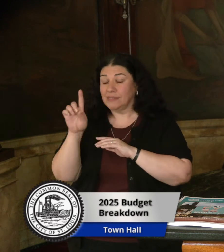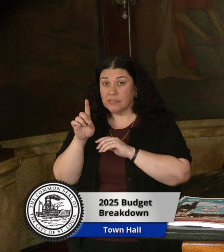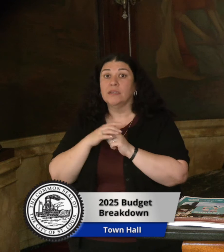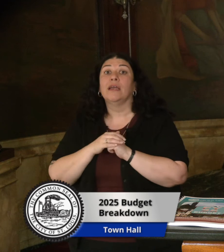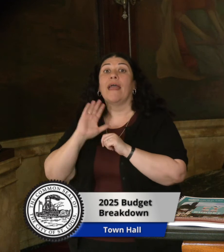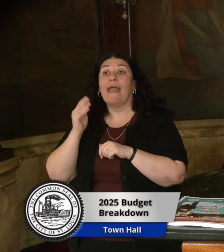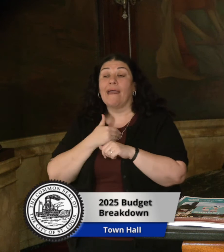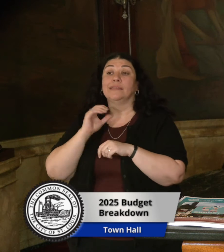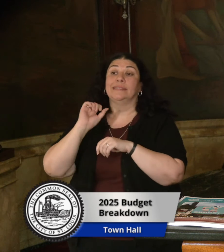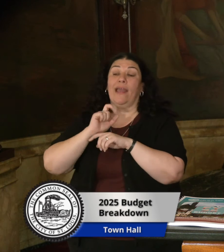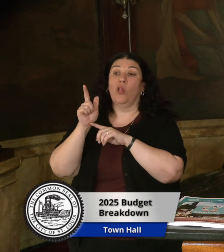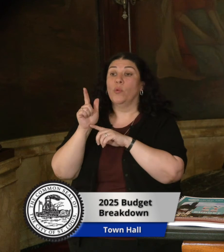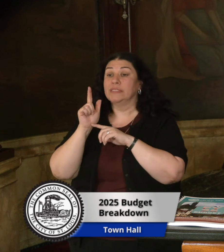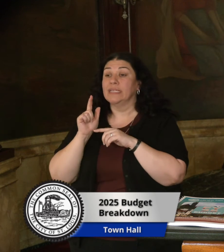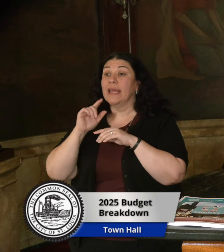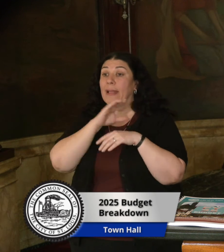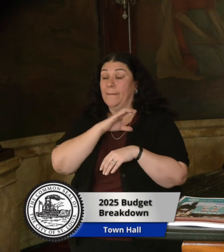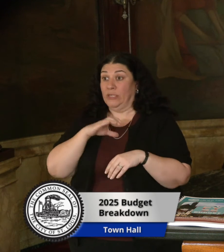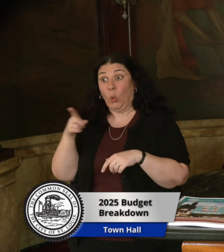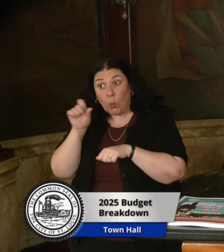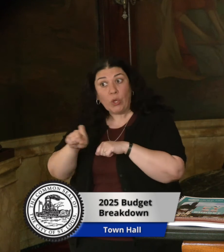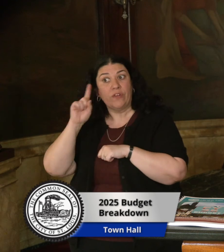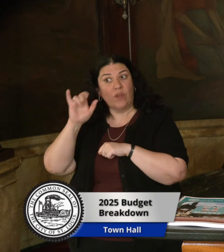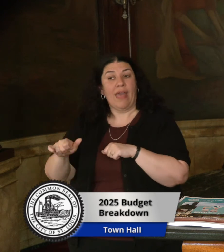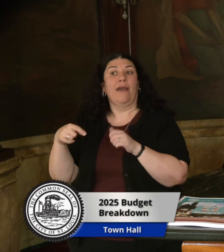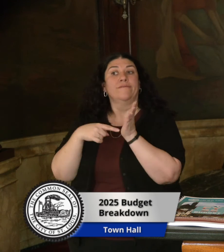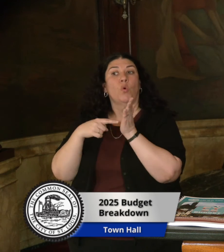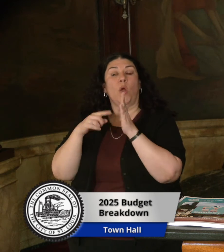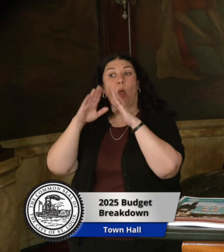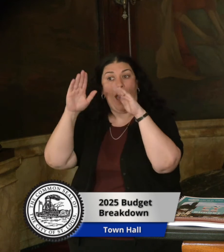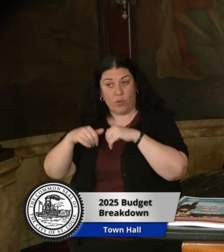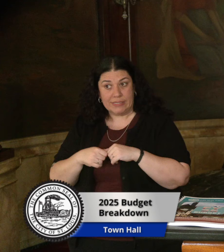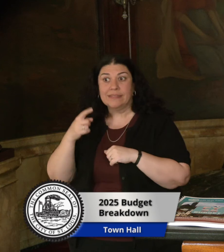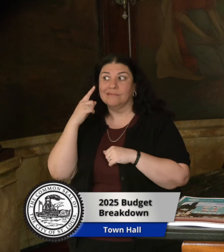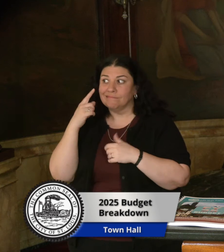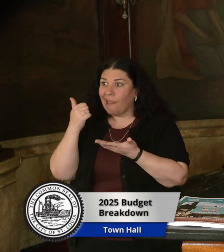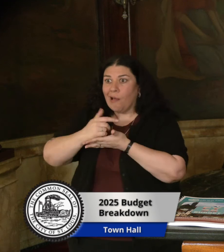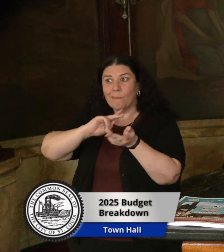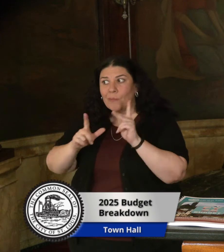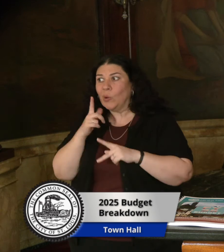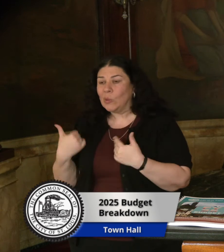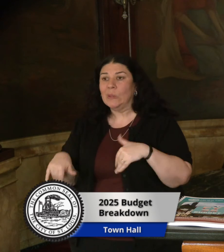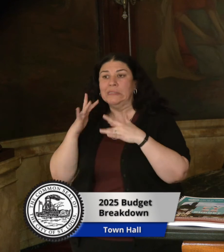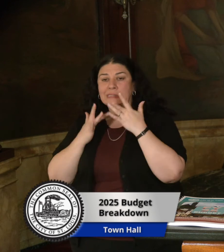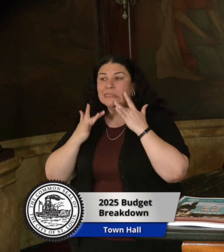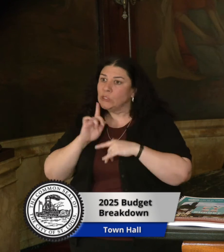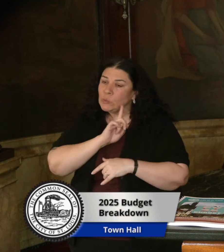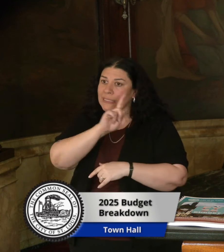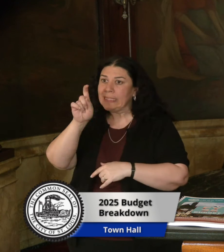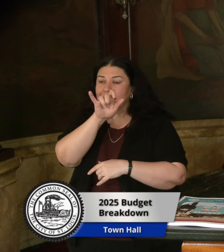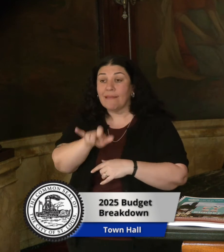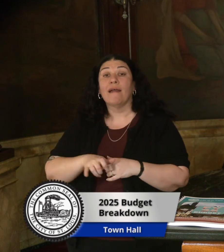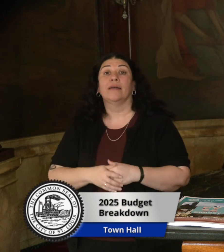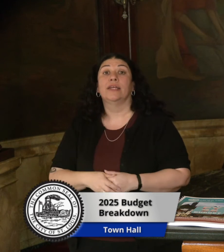Development Corporation, are working on affordable housing projects to help those who need it most. In 2024, the